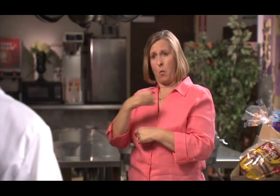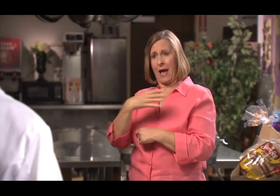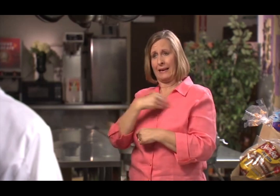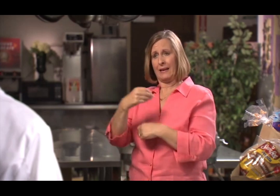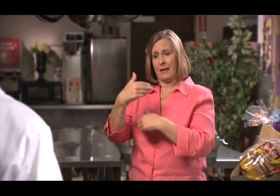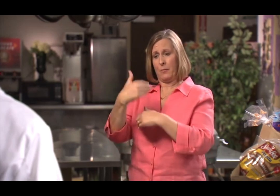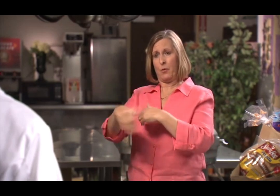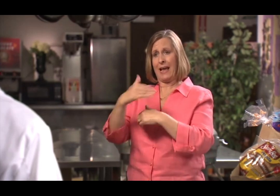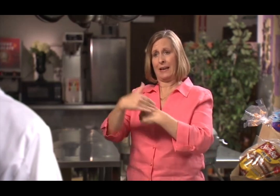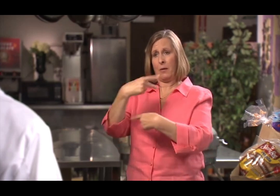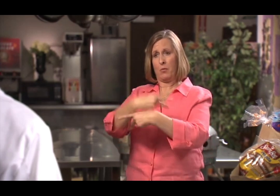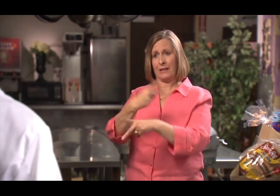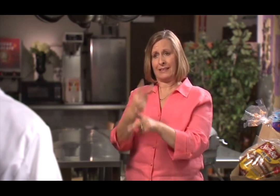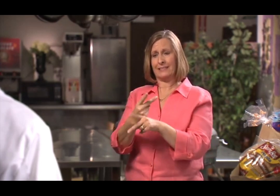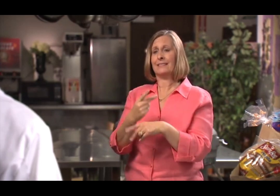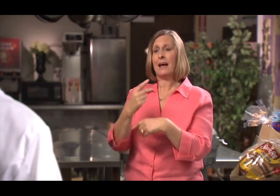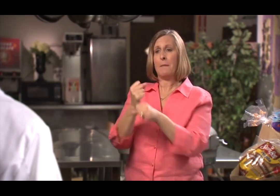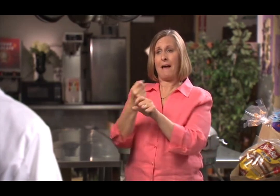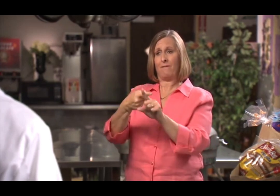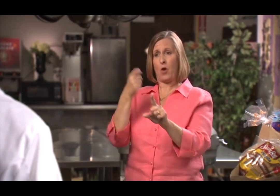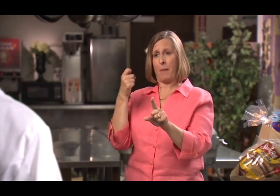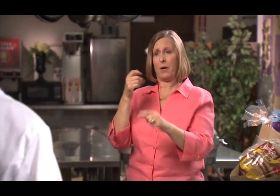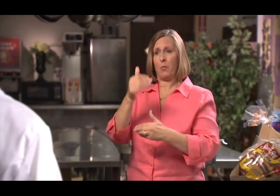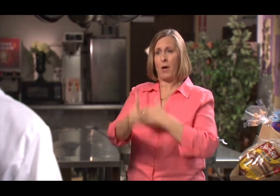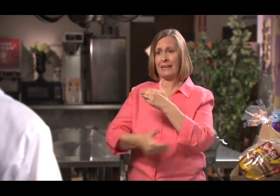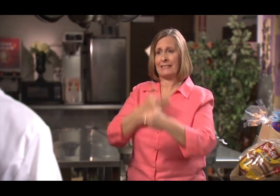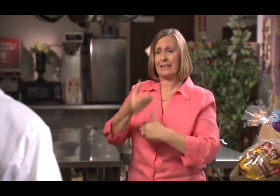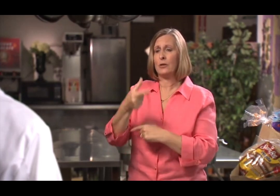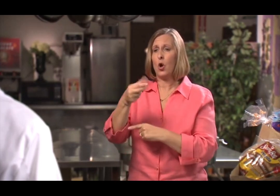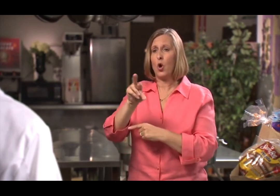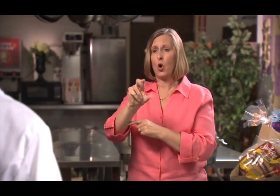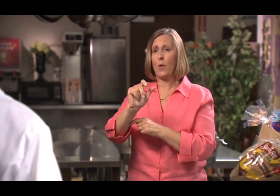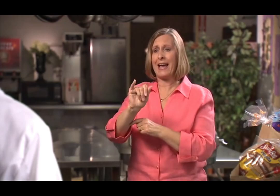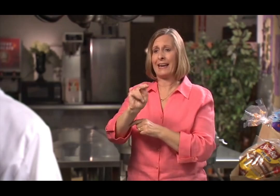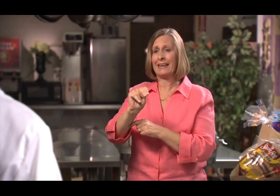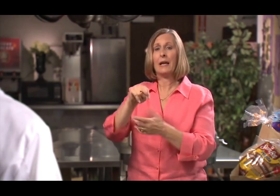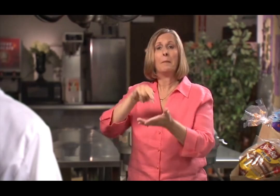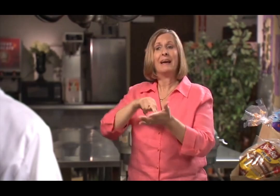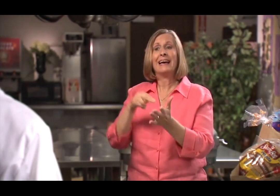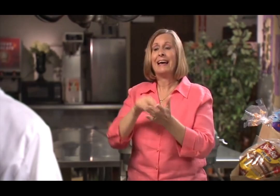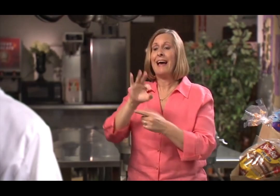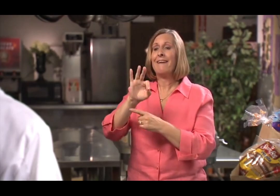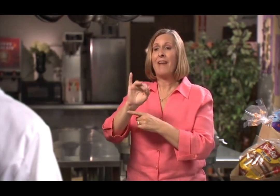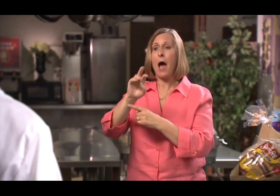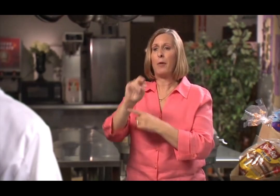White bread products are made from refined grains, which remove fiber and reduce nutrients.